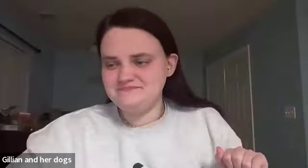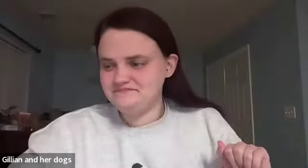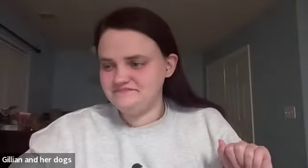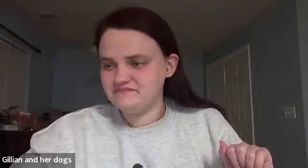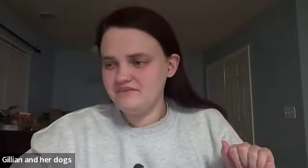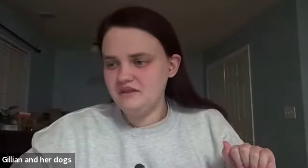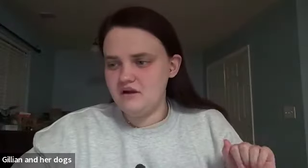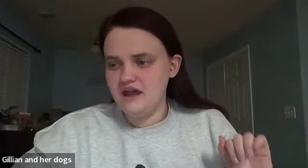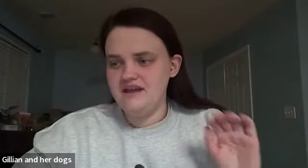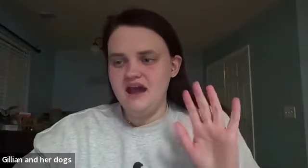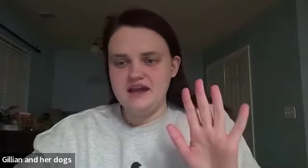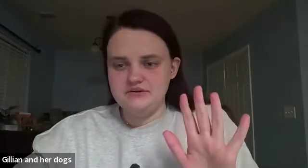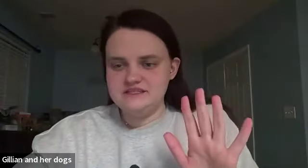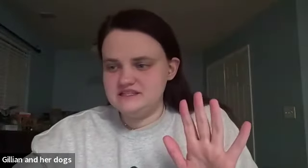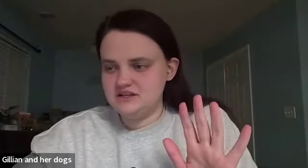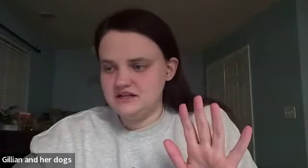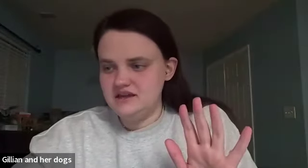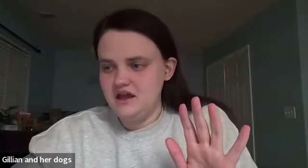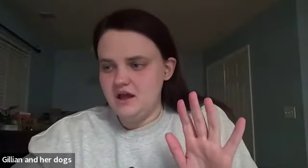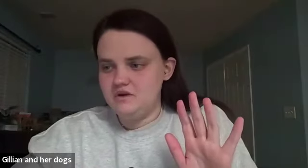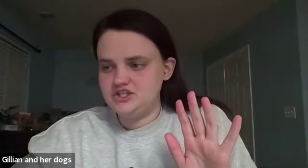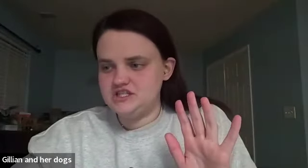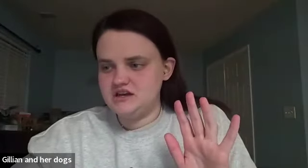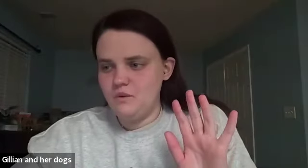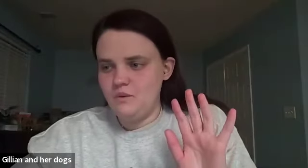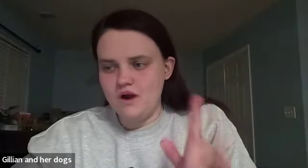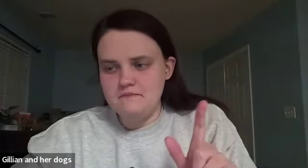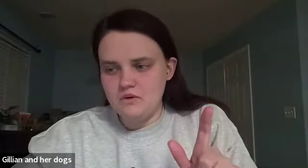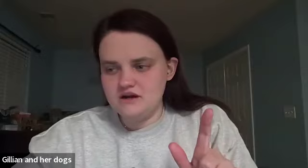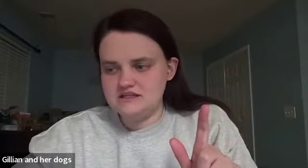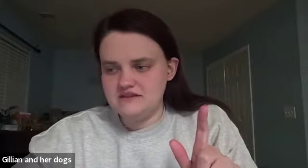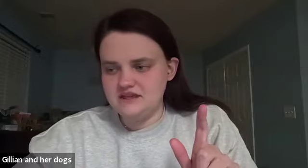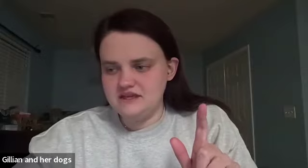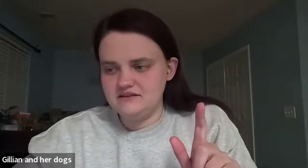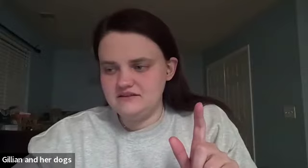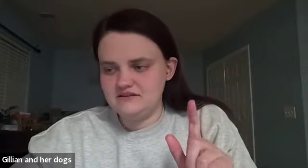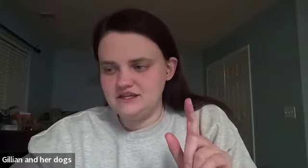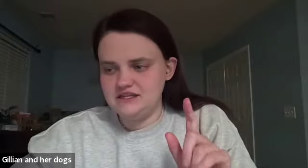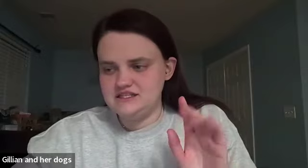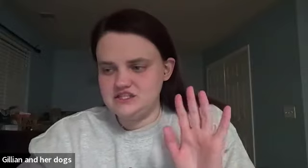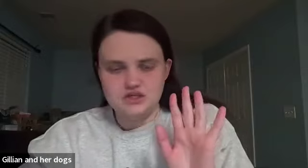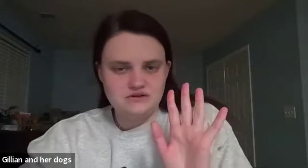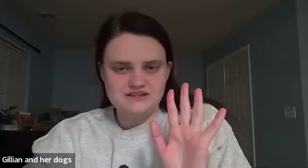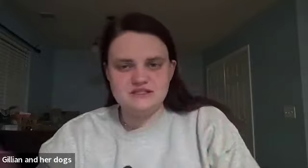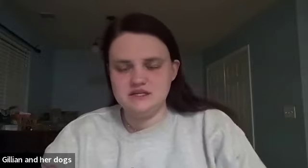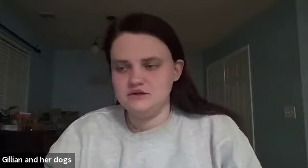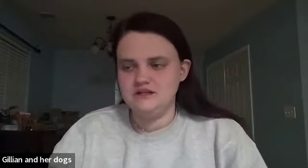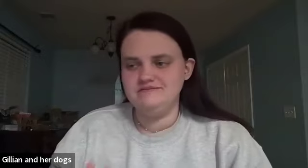celebrate. Okay, I know it's 6:30. I'm gonna just give one more because I think this one's a good